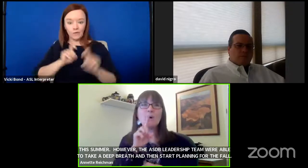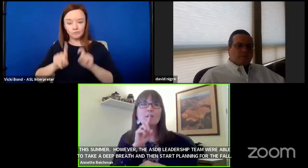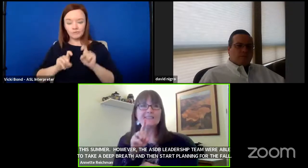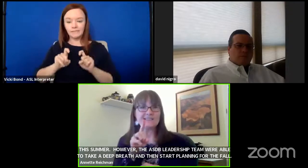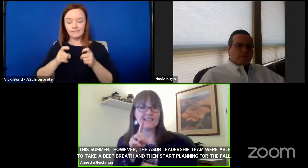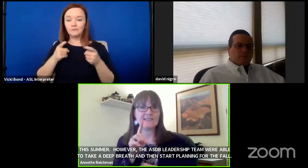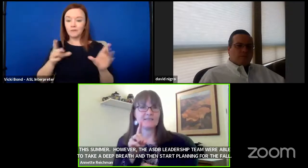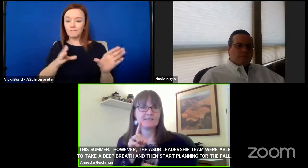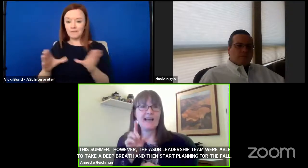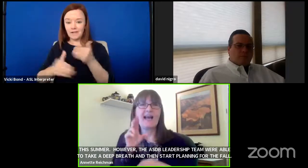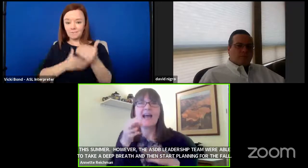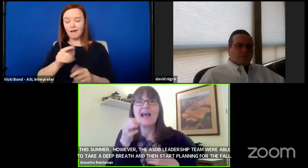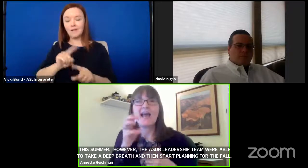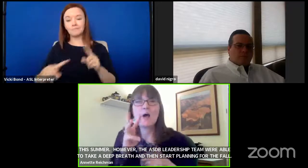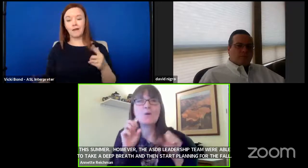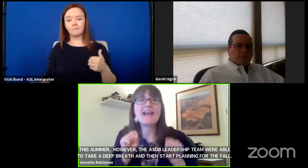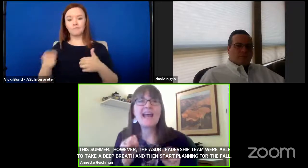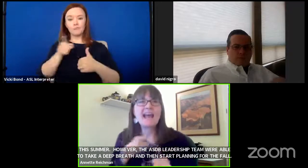how